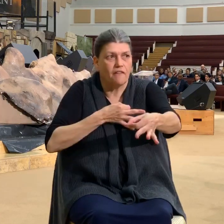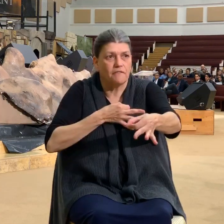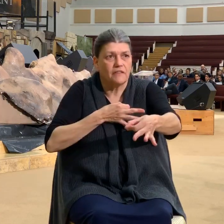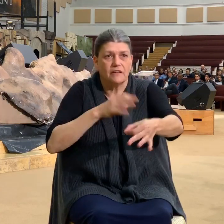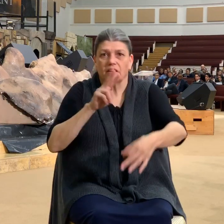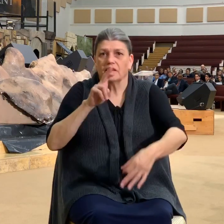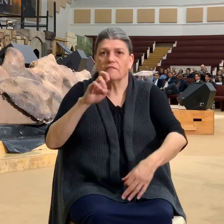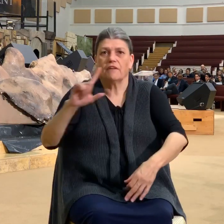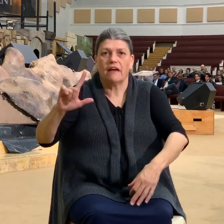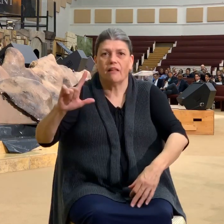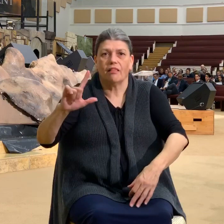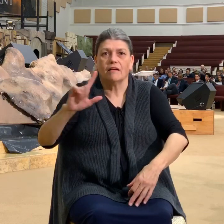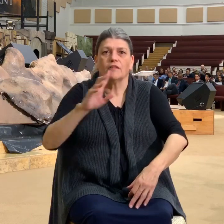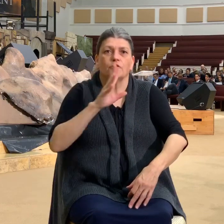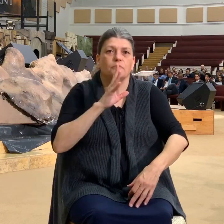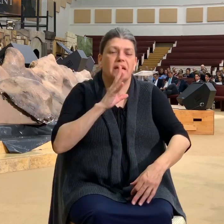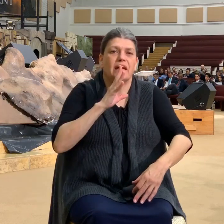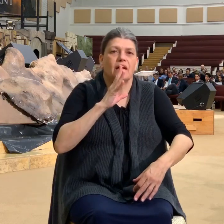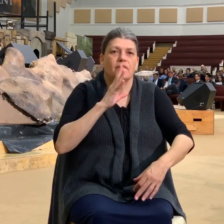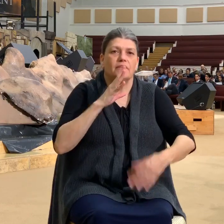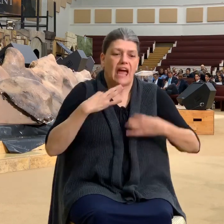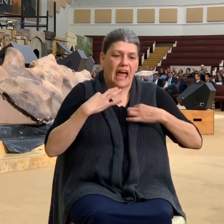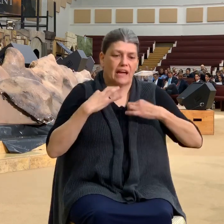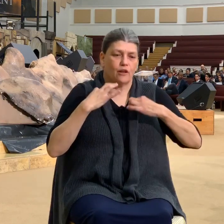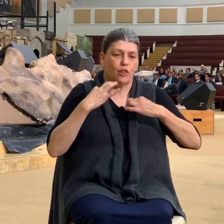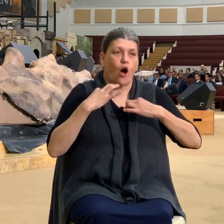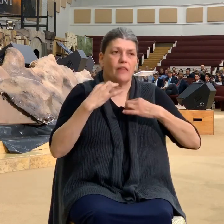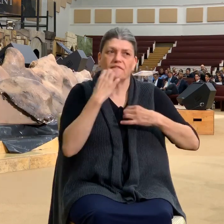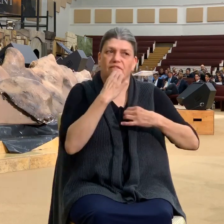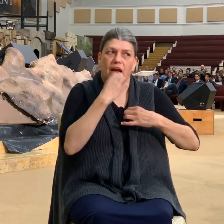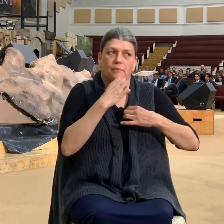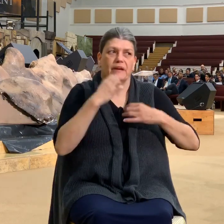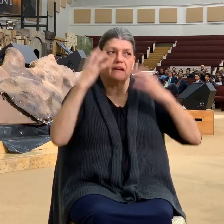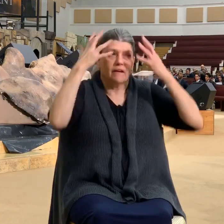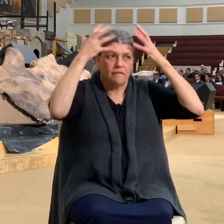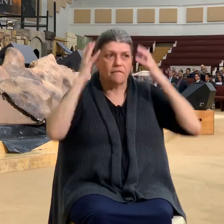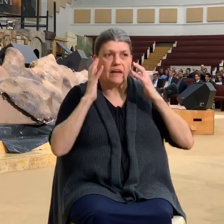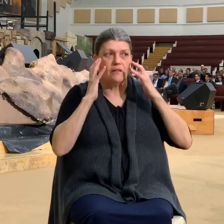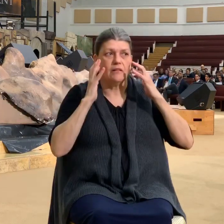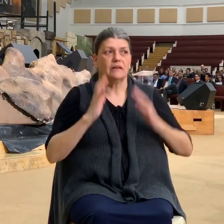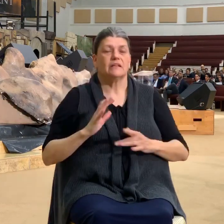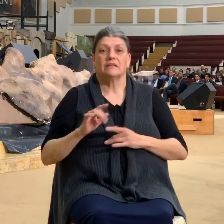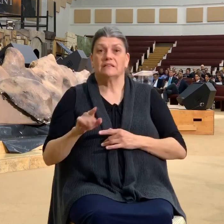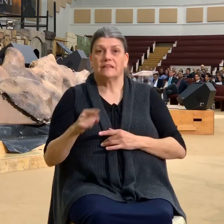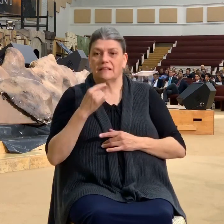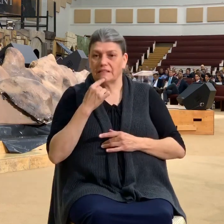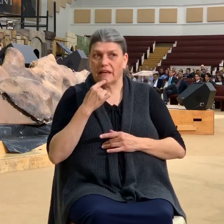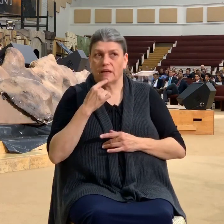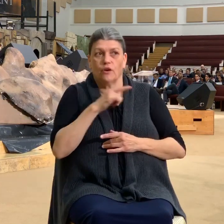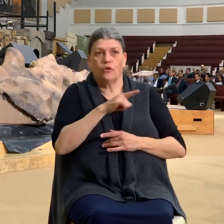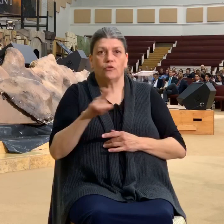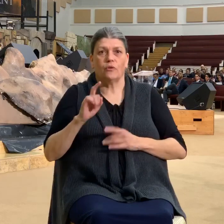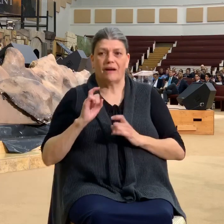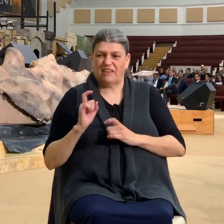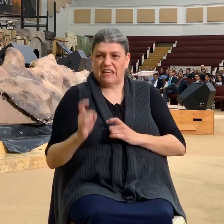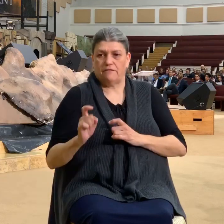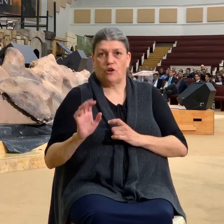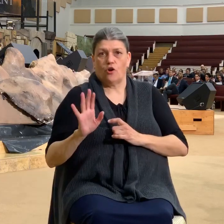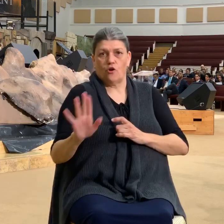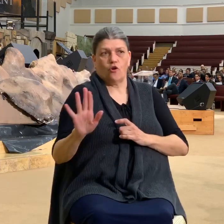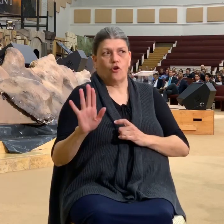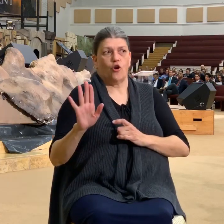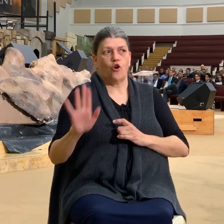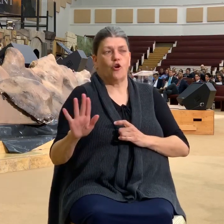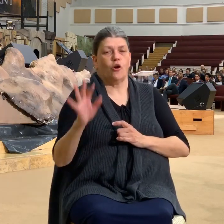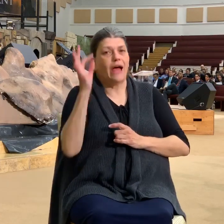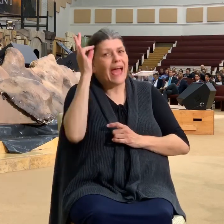veil, speaking of a cloth veil, it says, le es dado el cabello. You have given her her